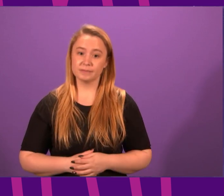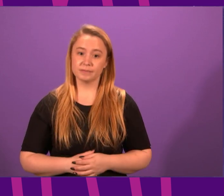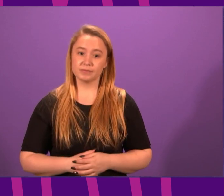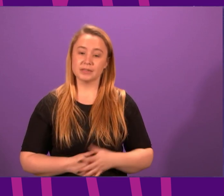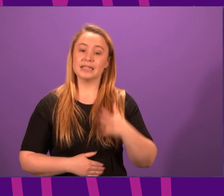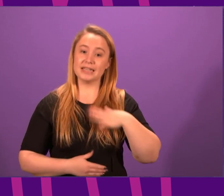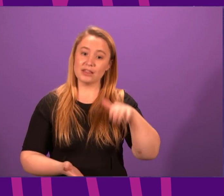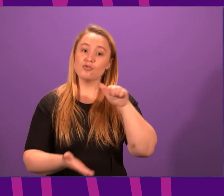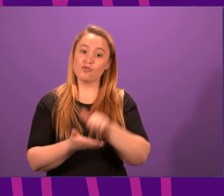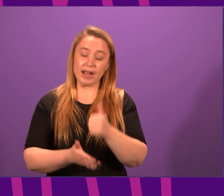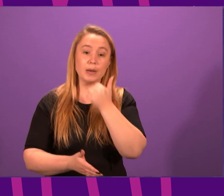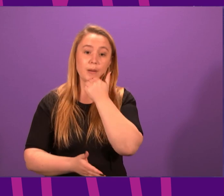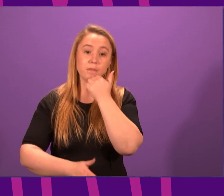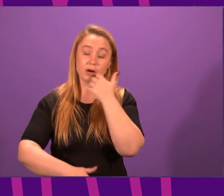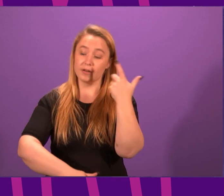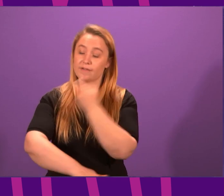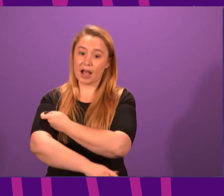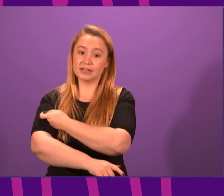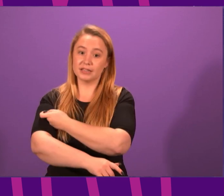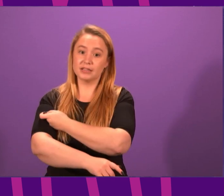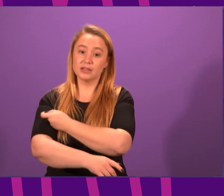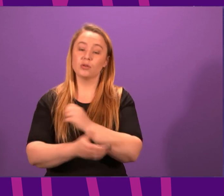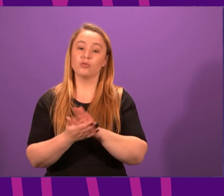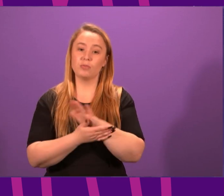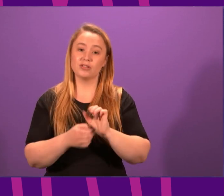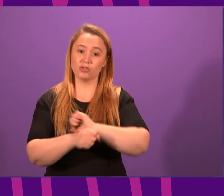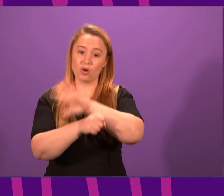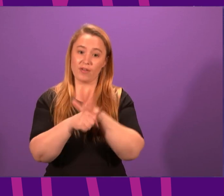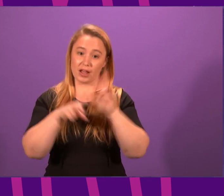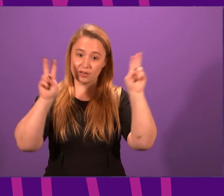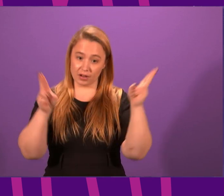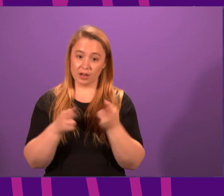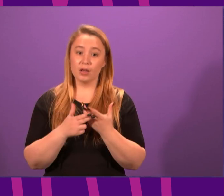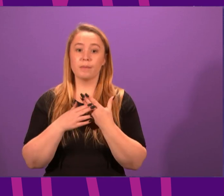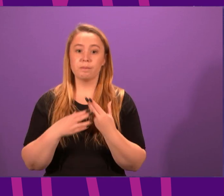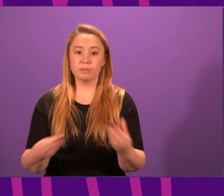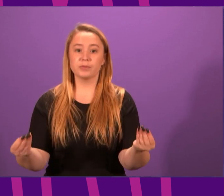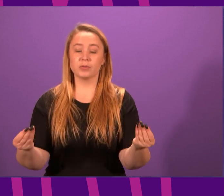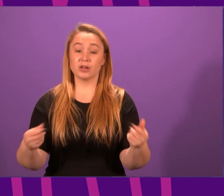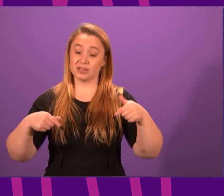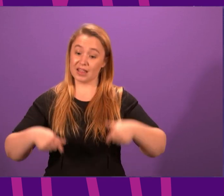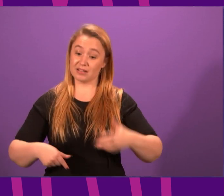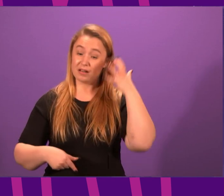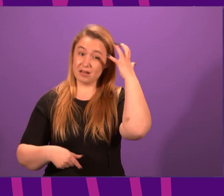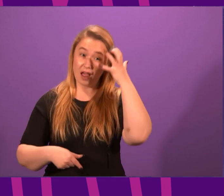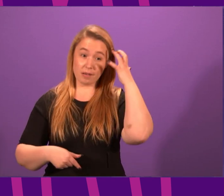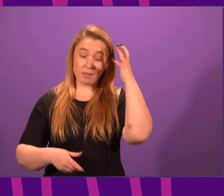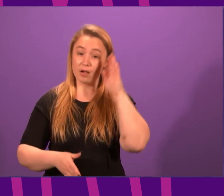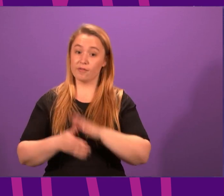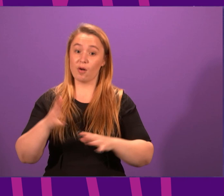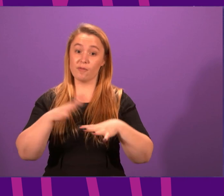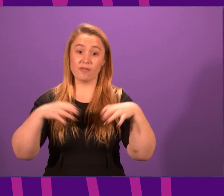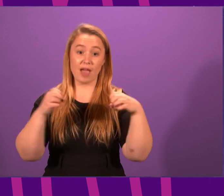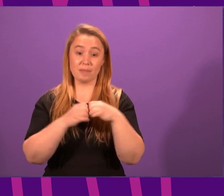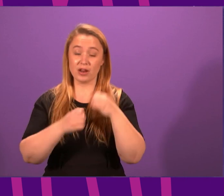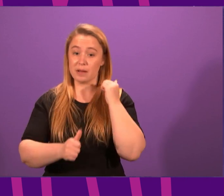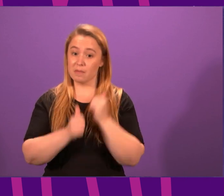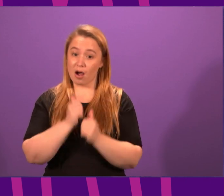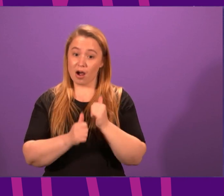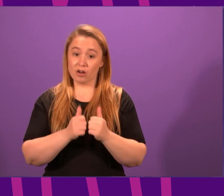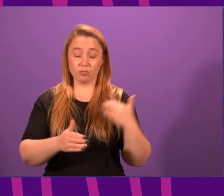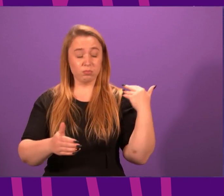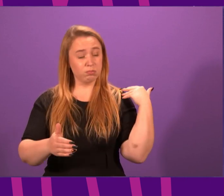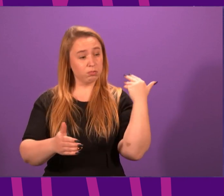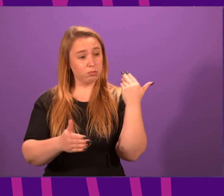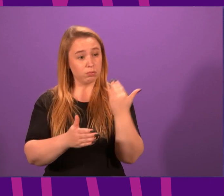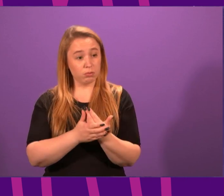number of people to put an end to this nightmare that we've been going through since February, March, and unfortunately, which we're likely